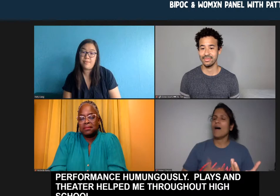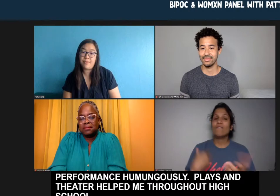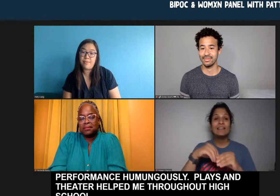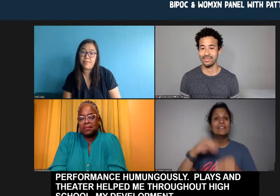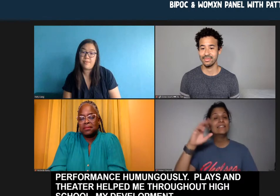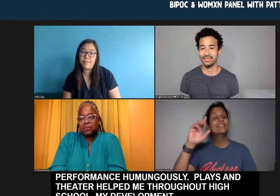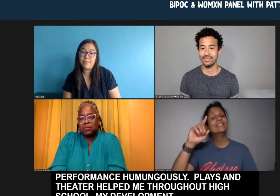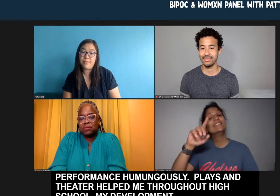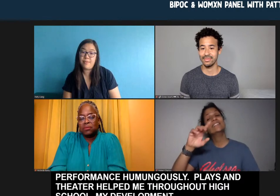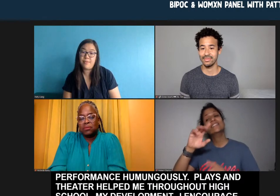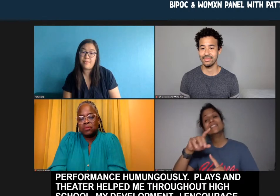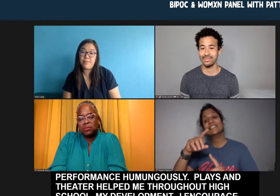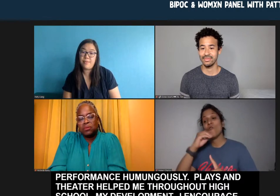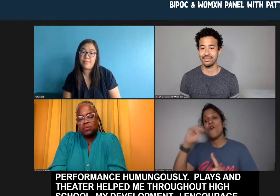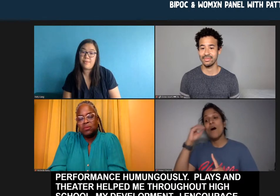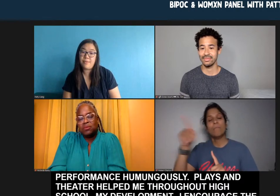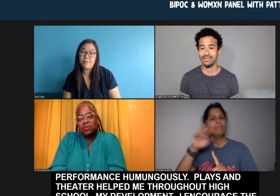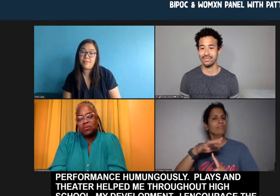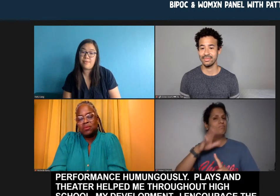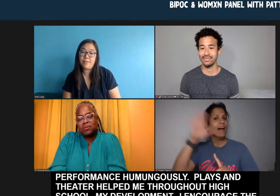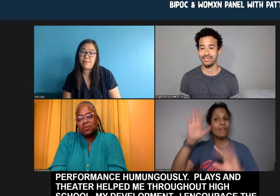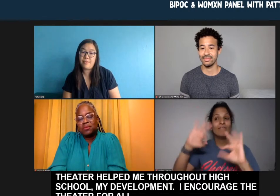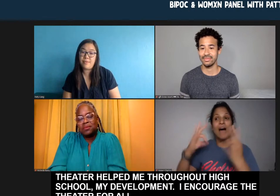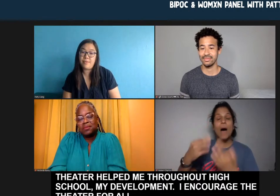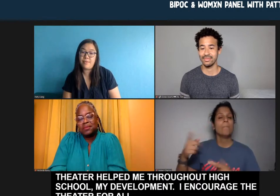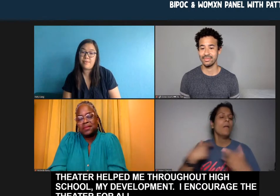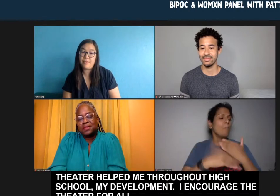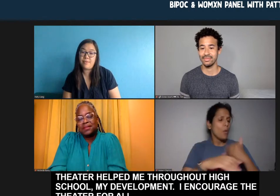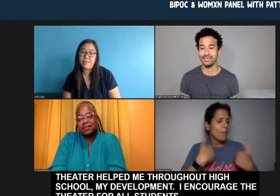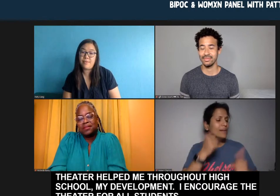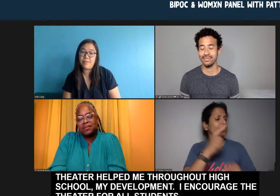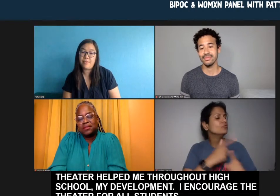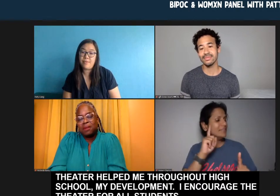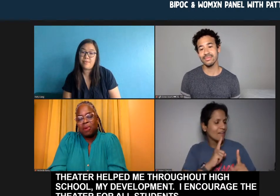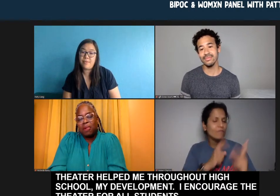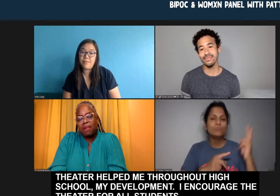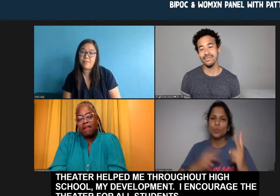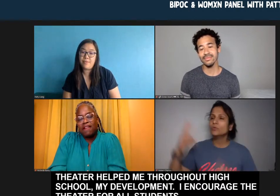theater for all students. And again, I was